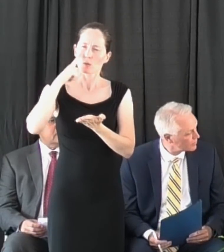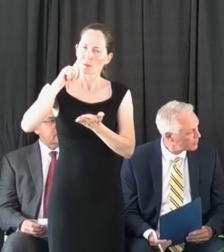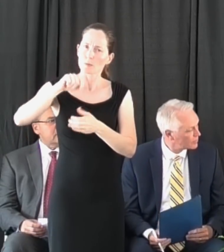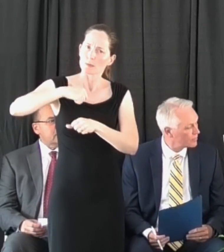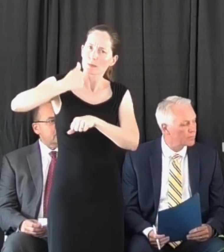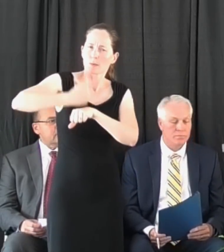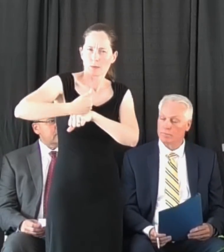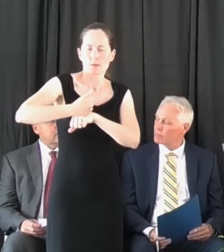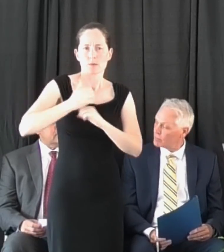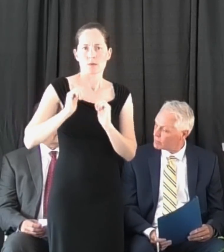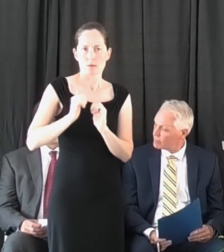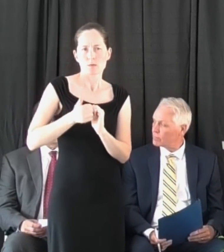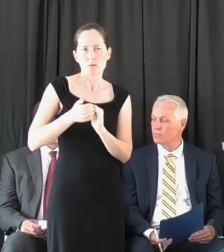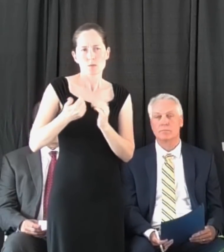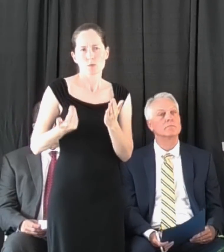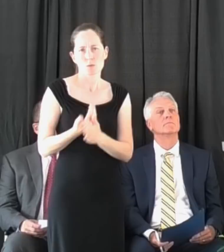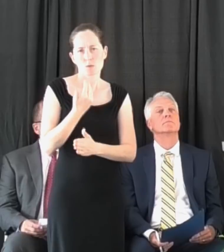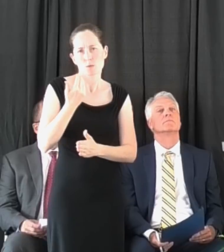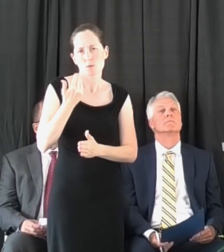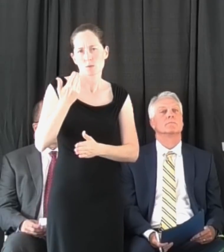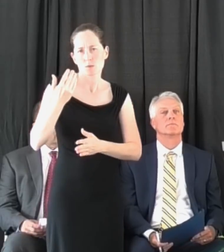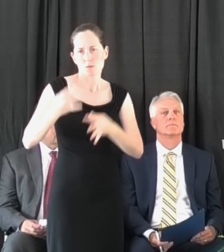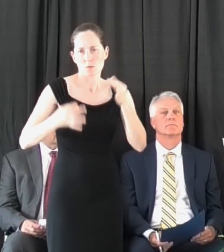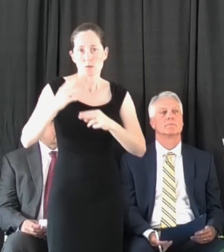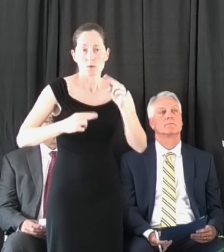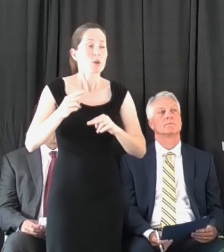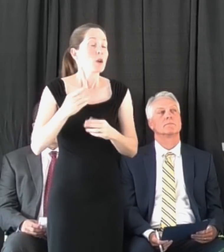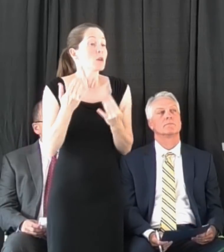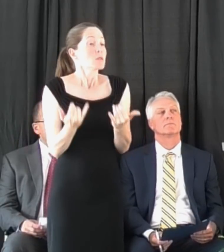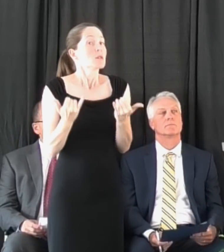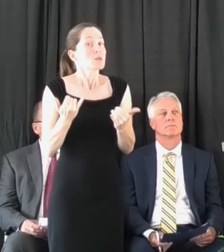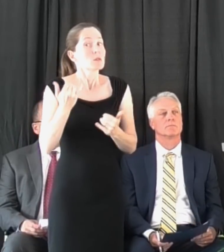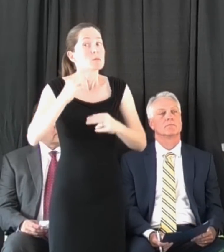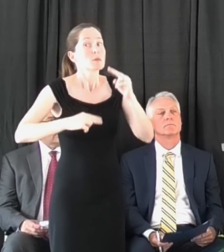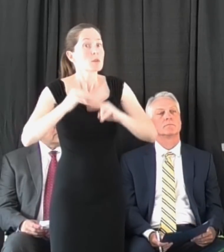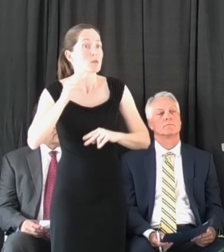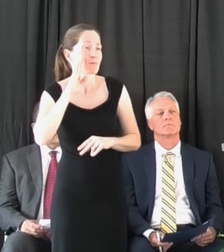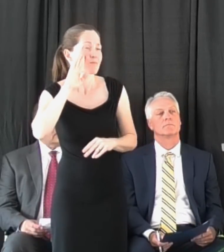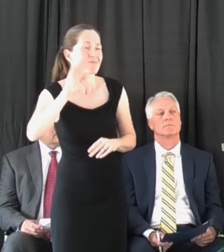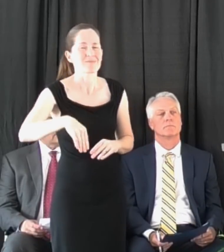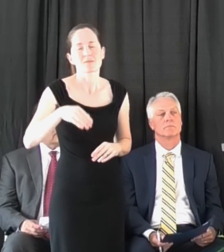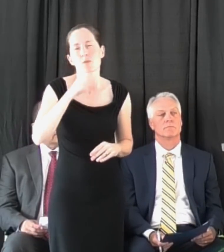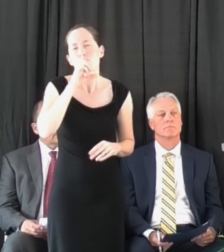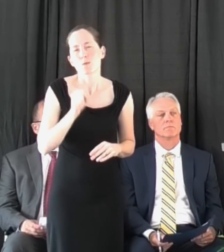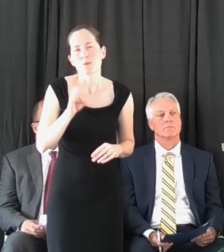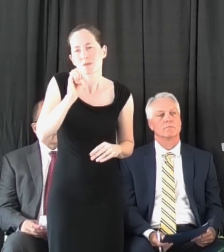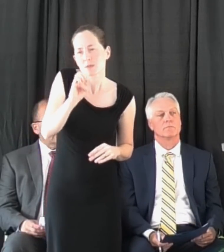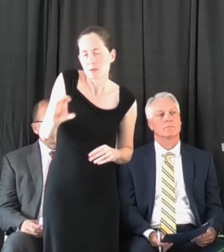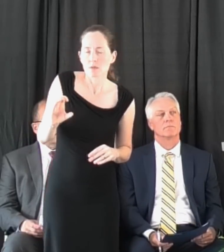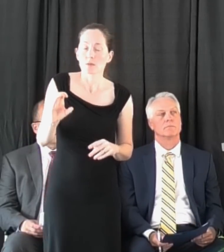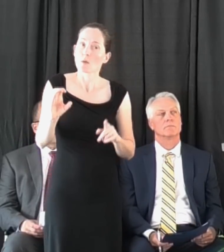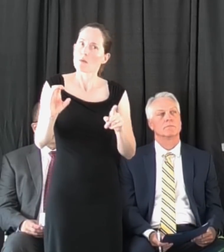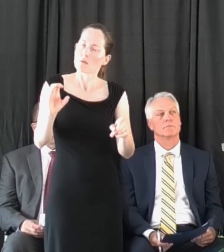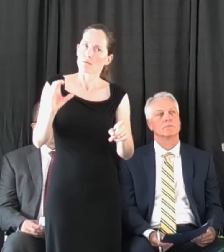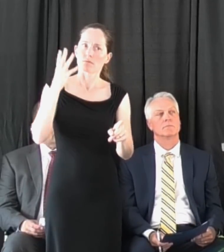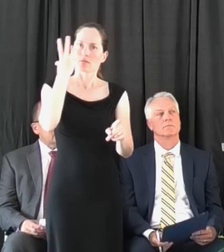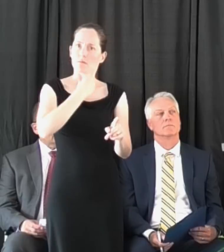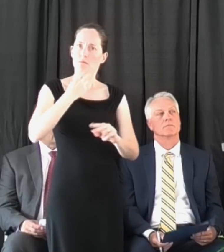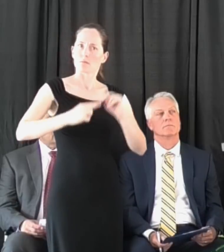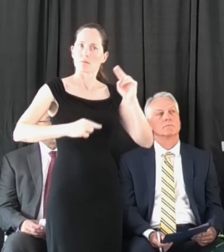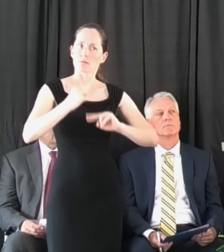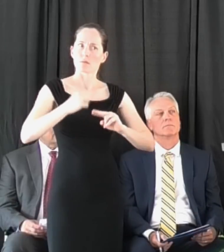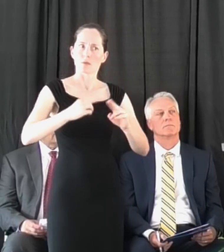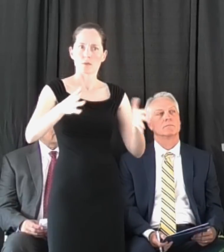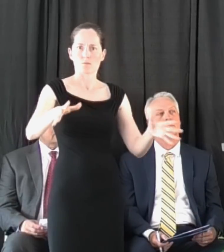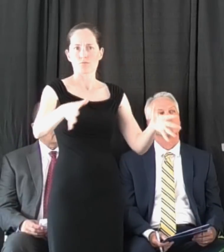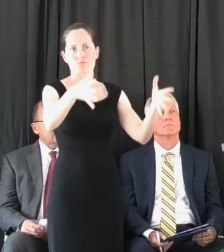circuit courthouse, as you know, is in Old Ellicott City. It's a beautiful structure. It's a landmark in this county. But when it was built,